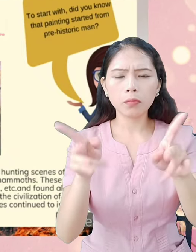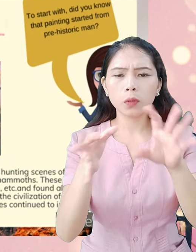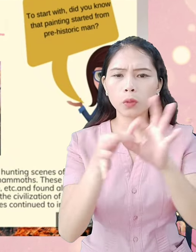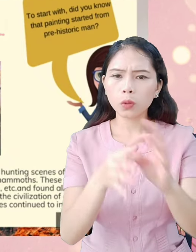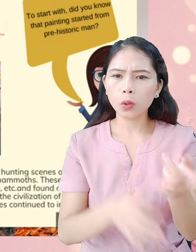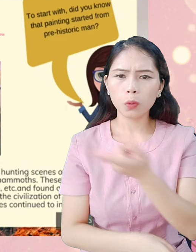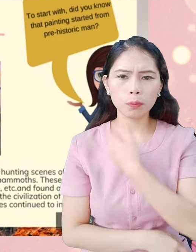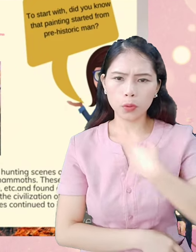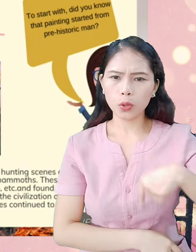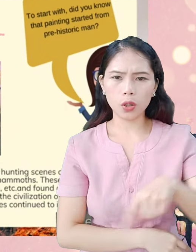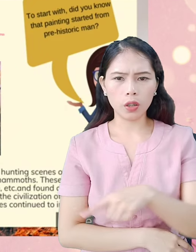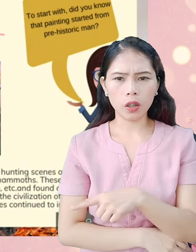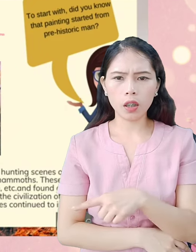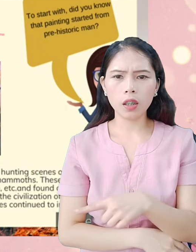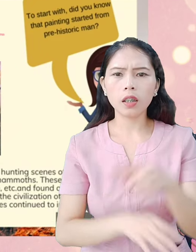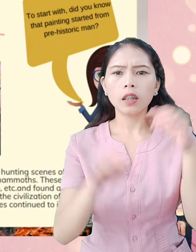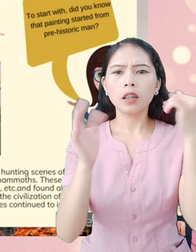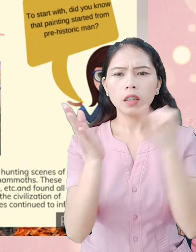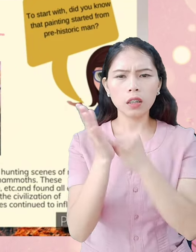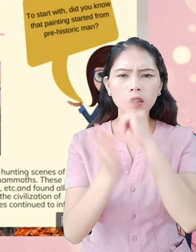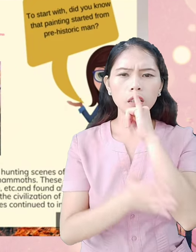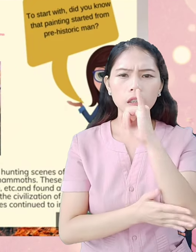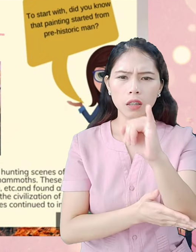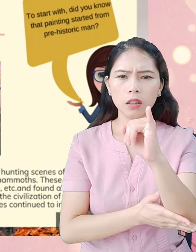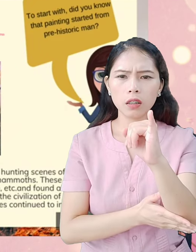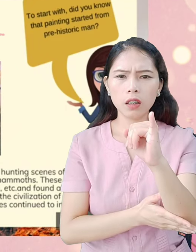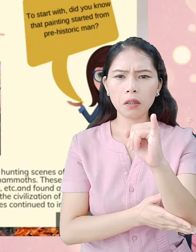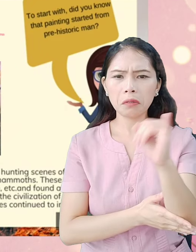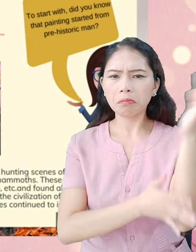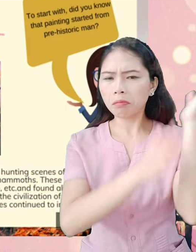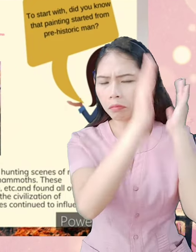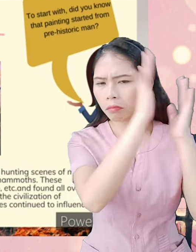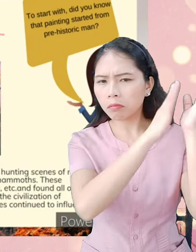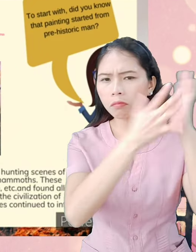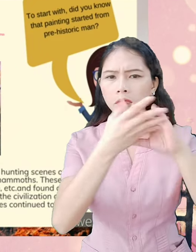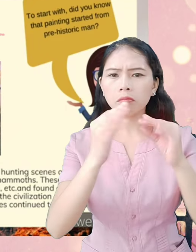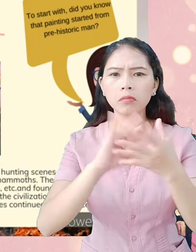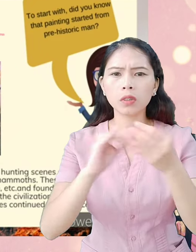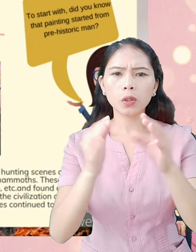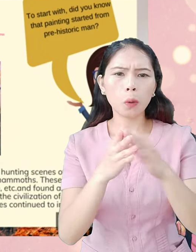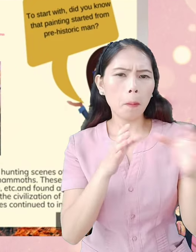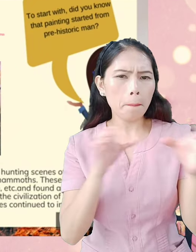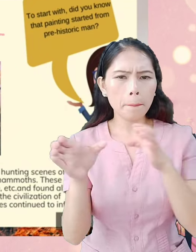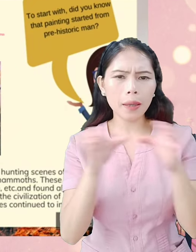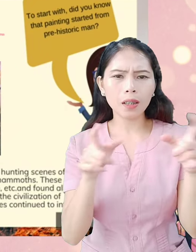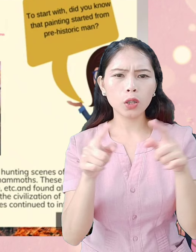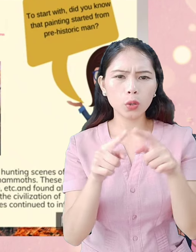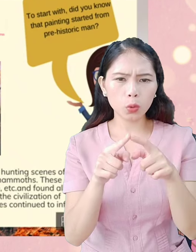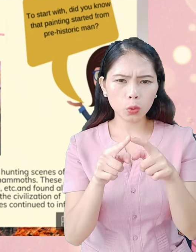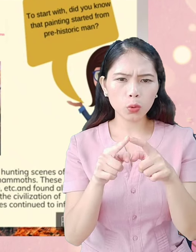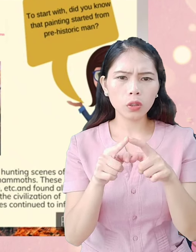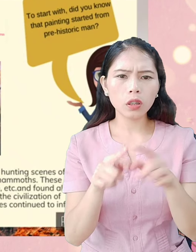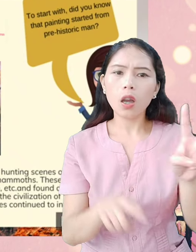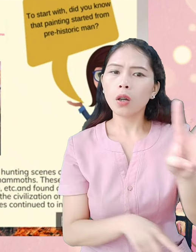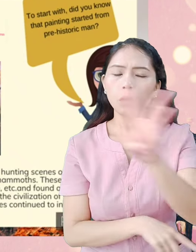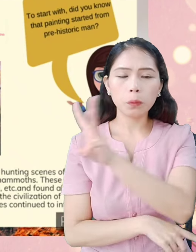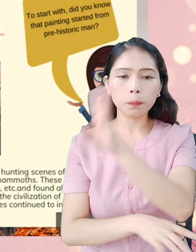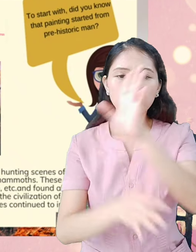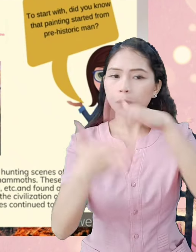the people in China. It is historically comparable to Western